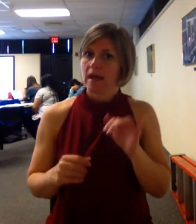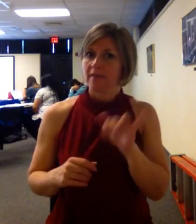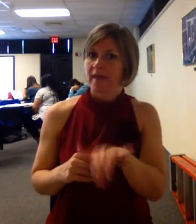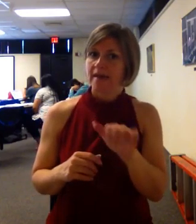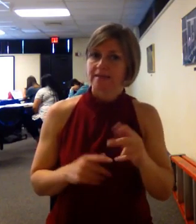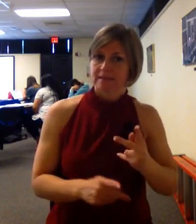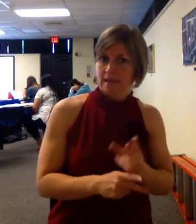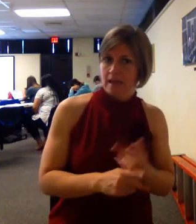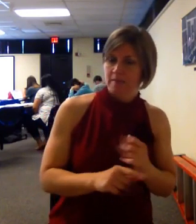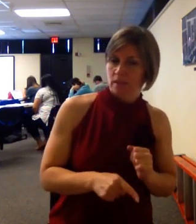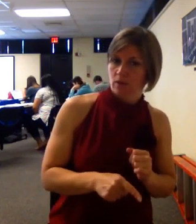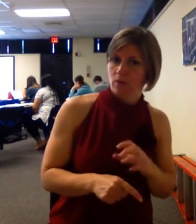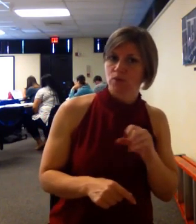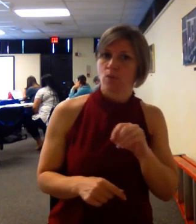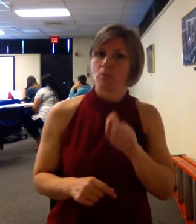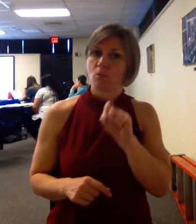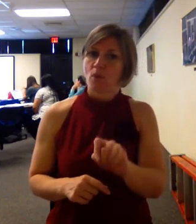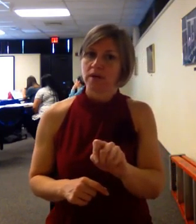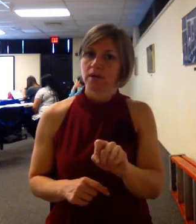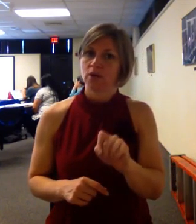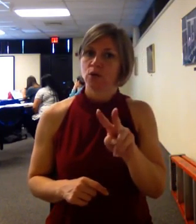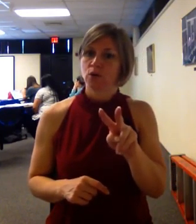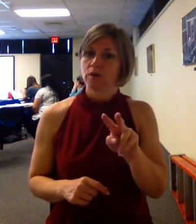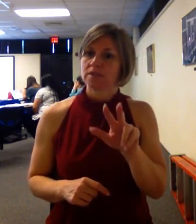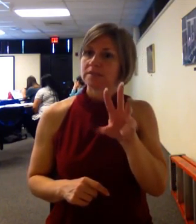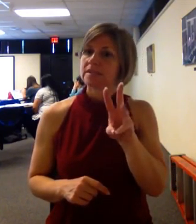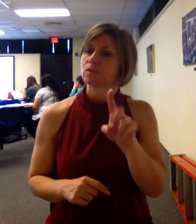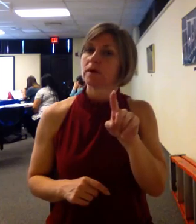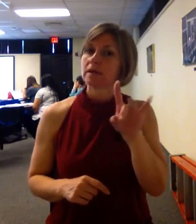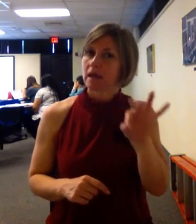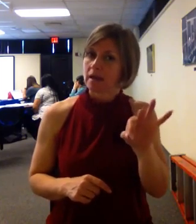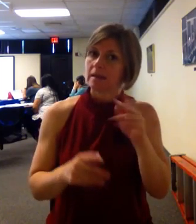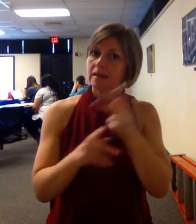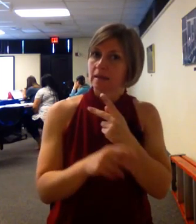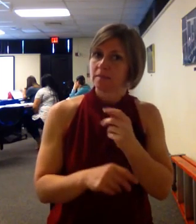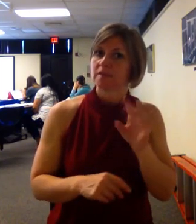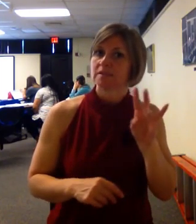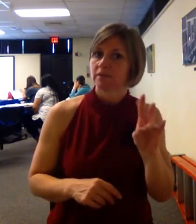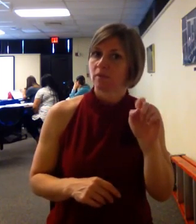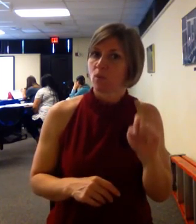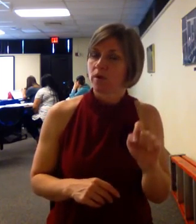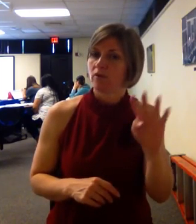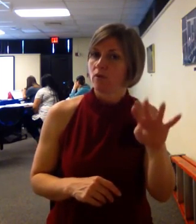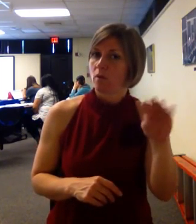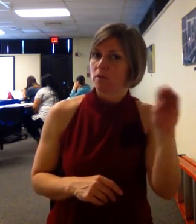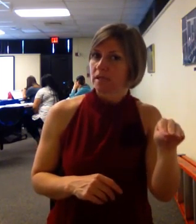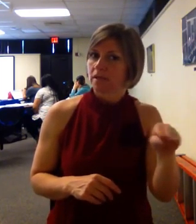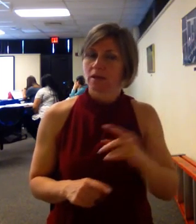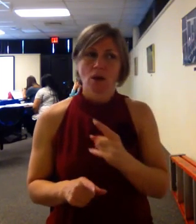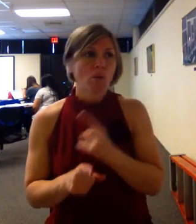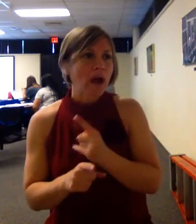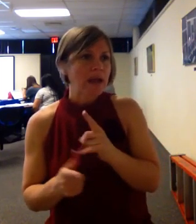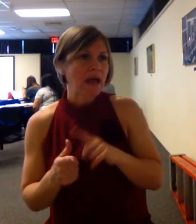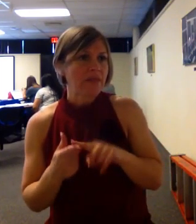times. So it's 0.2619 times the 7.44%. Right, and then in between that. That's a plus